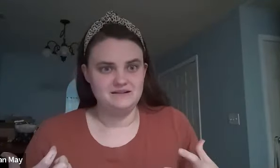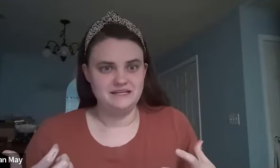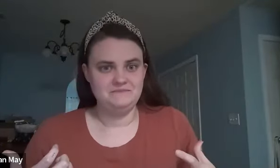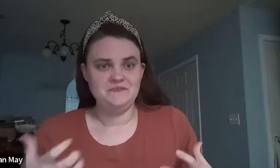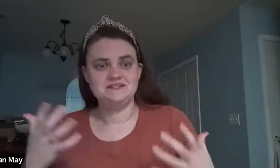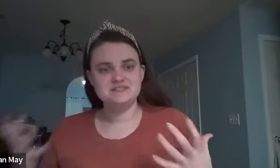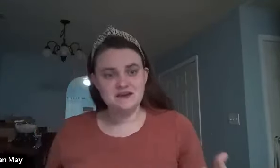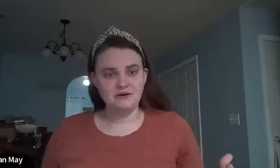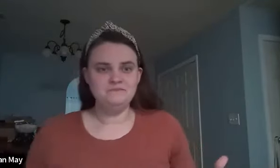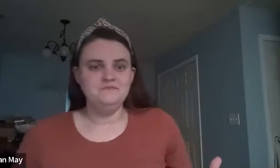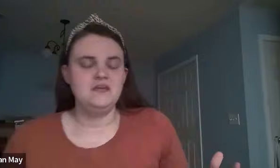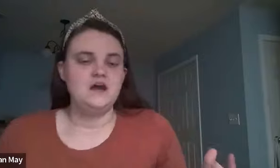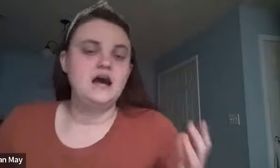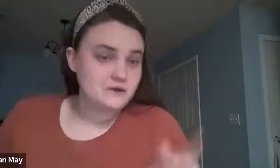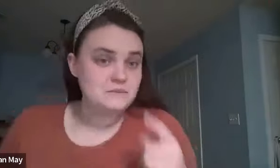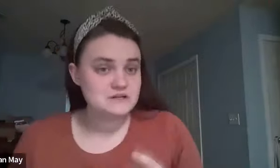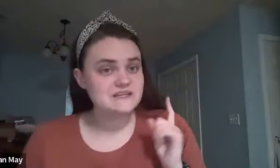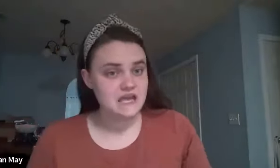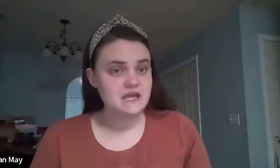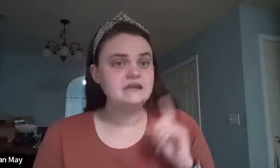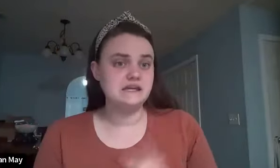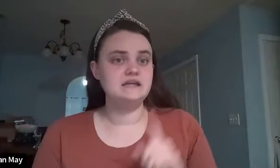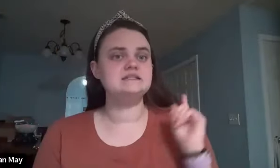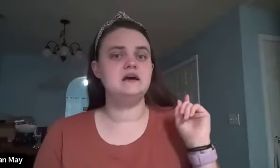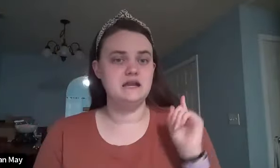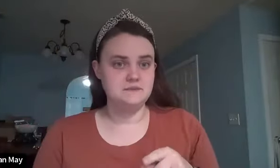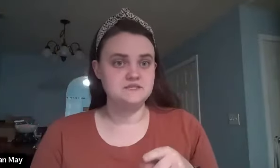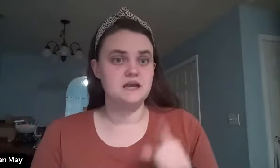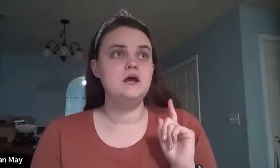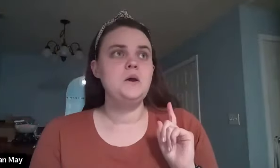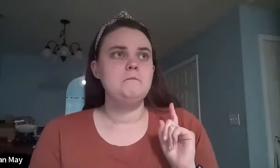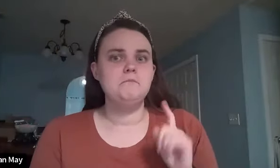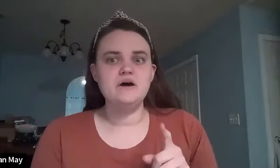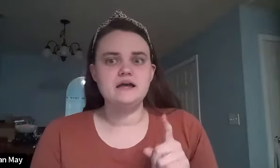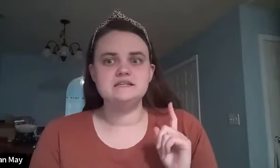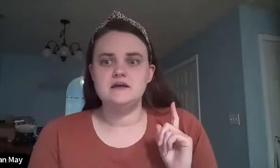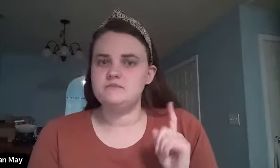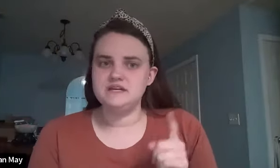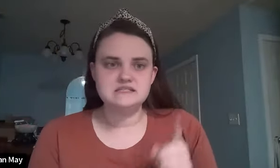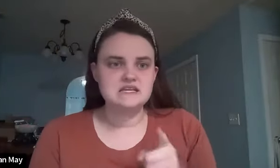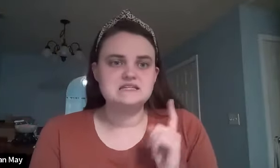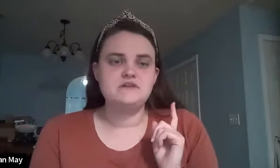personality. So a hearing person can get a name sign, but the biggest thing is that